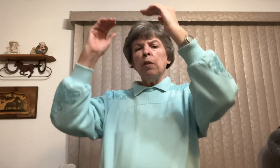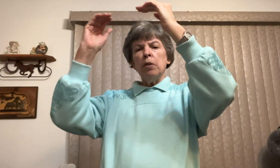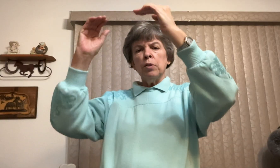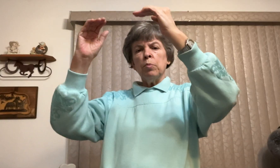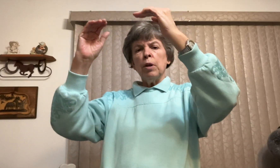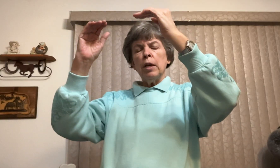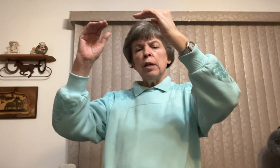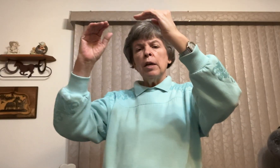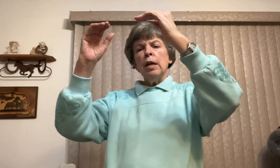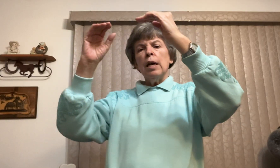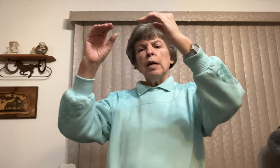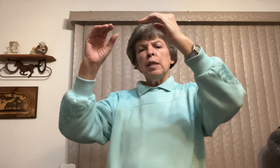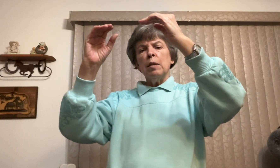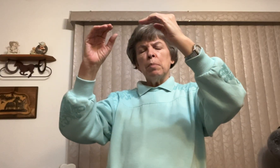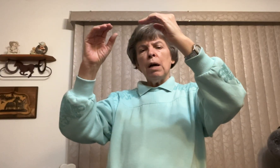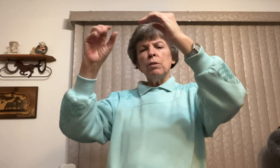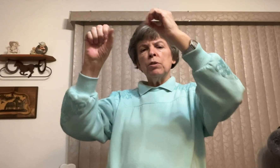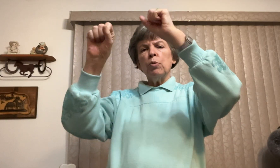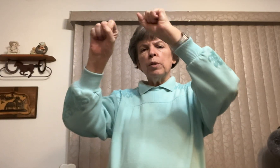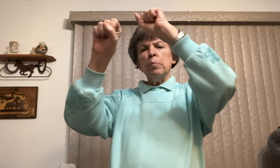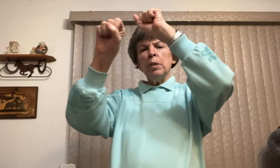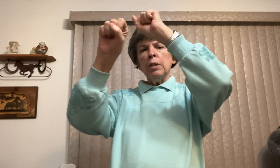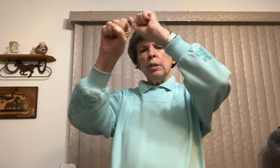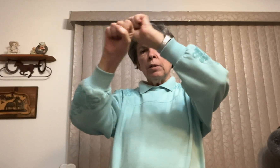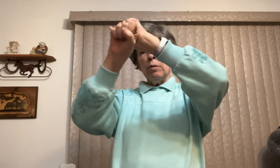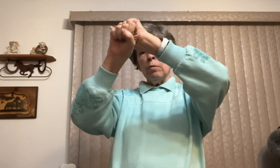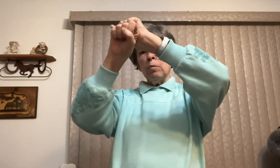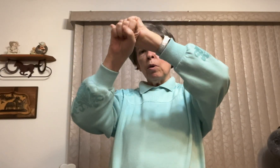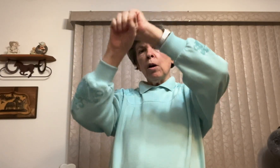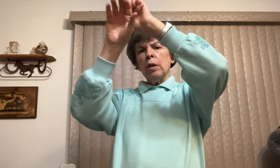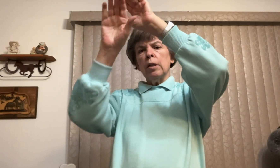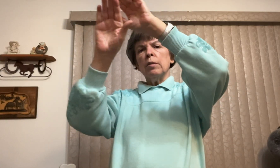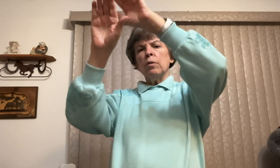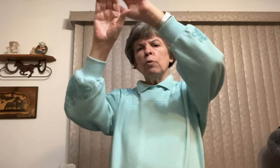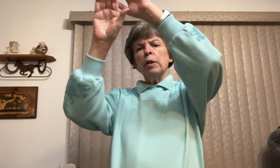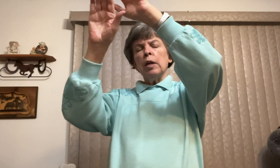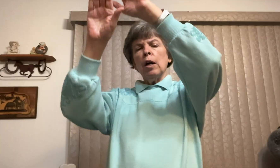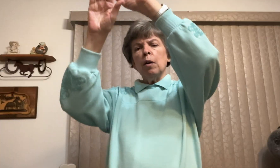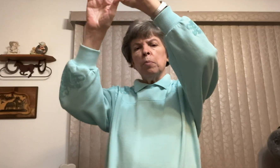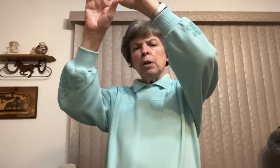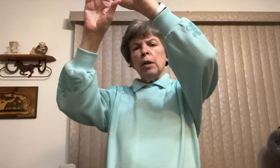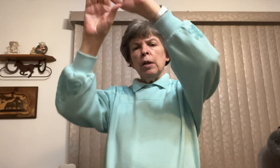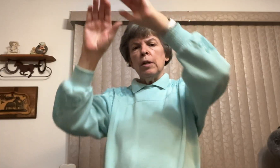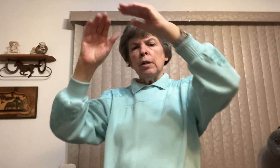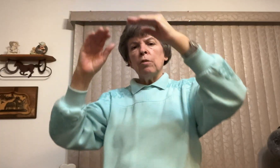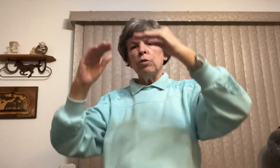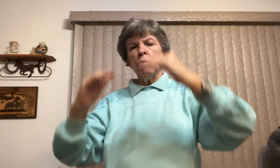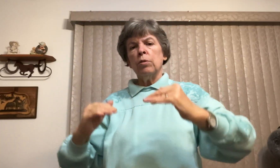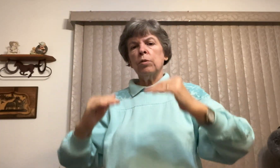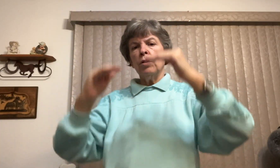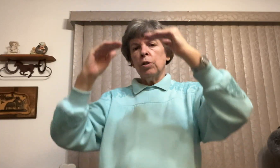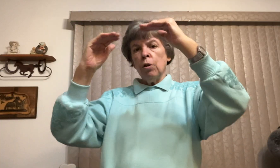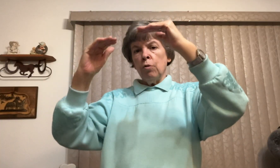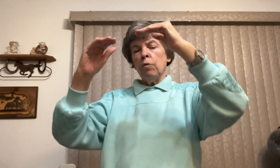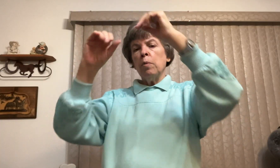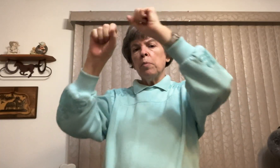this way, and then mountain is going to be rock and going up. And I'll just go from